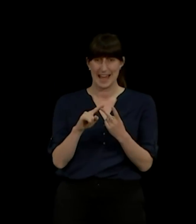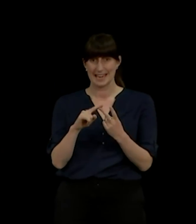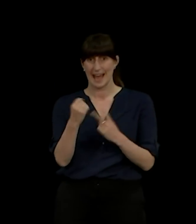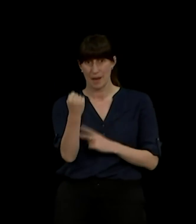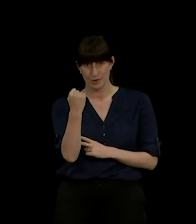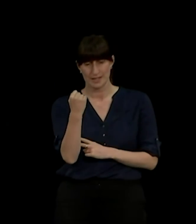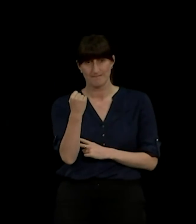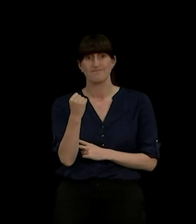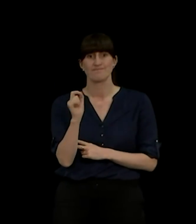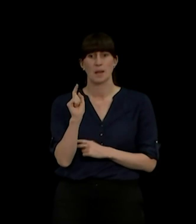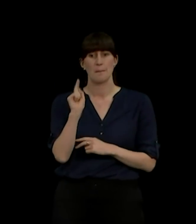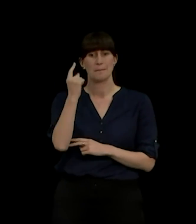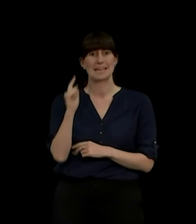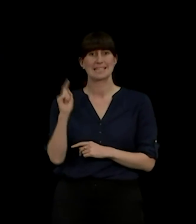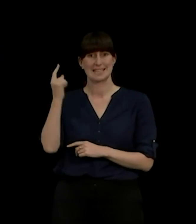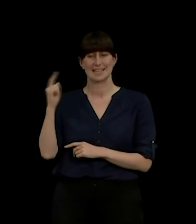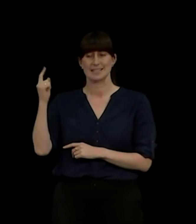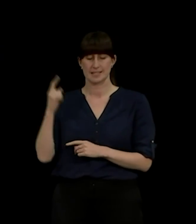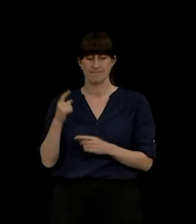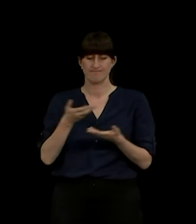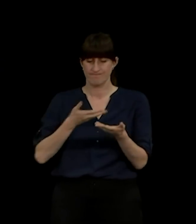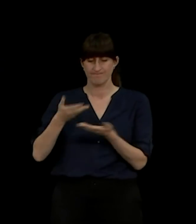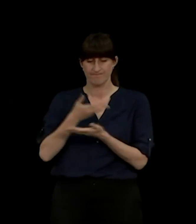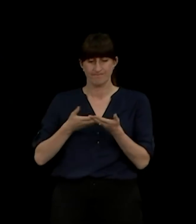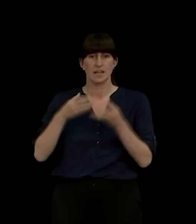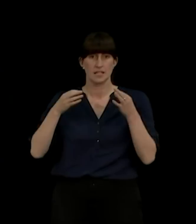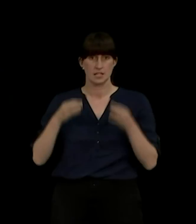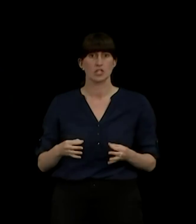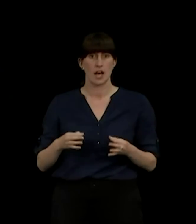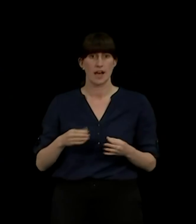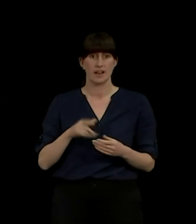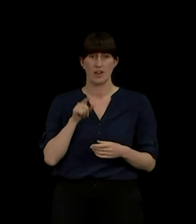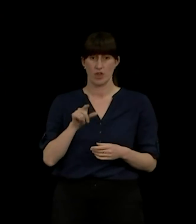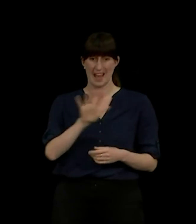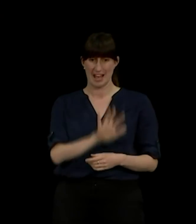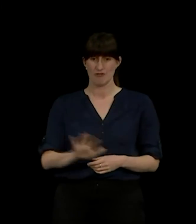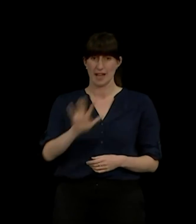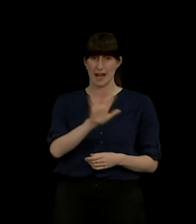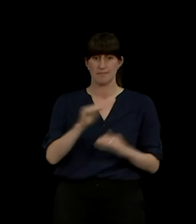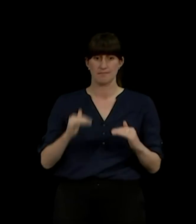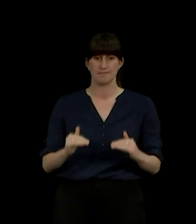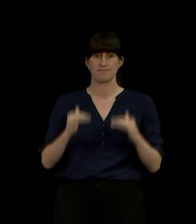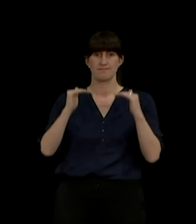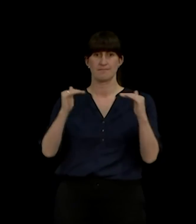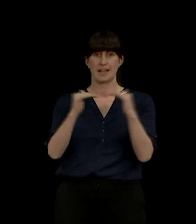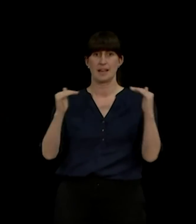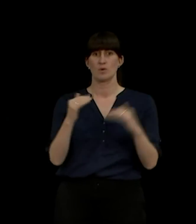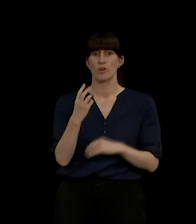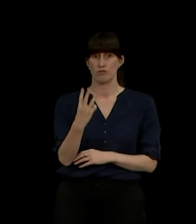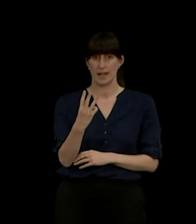agreed today to move these areas into level 3 restrictions alongside Auckland